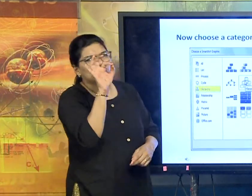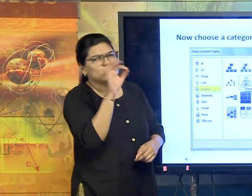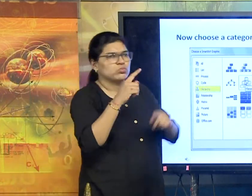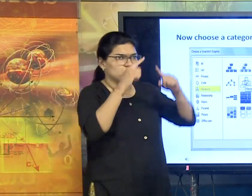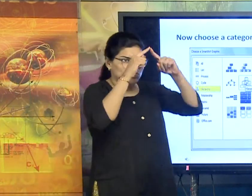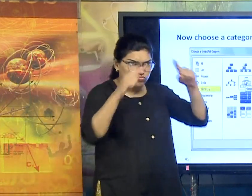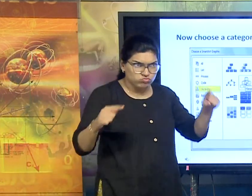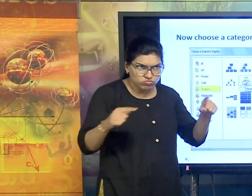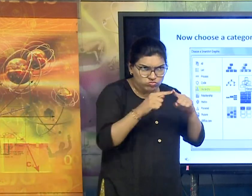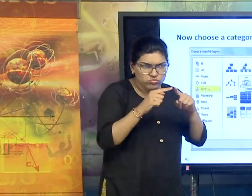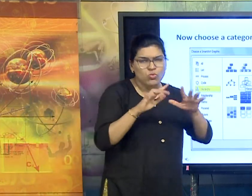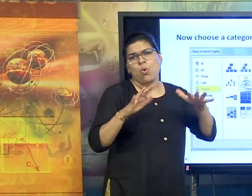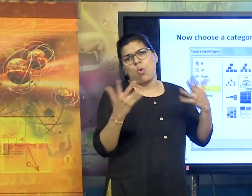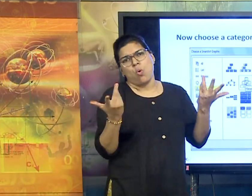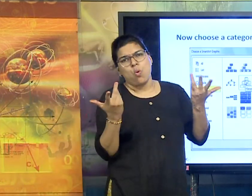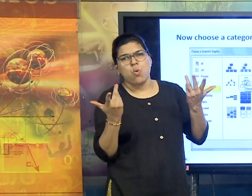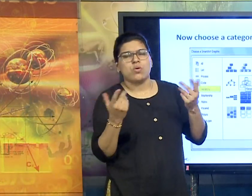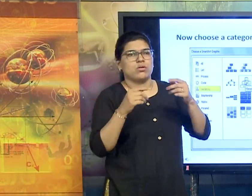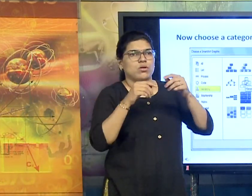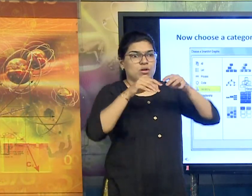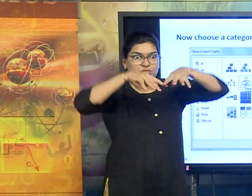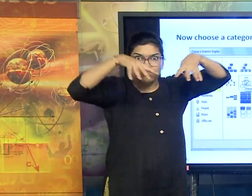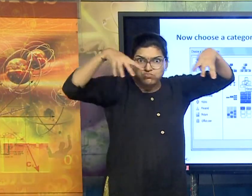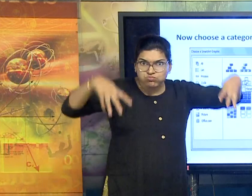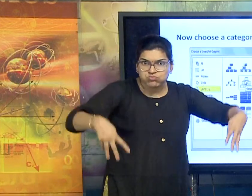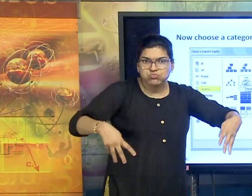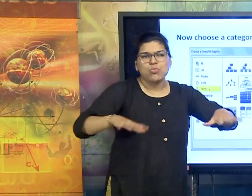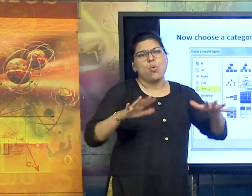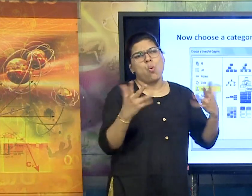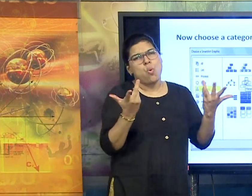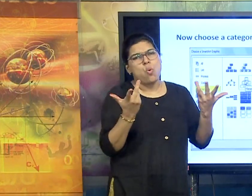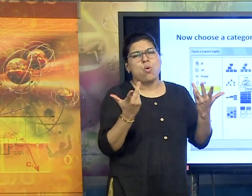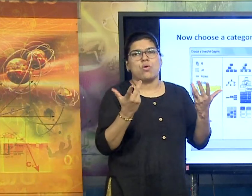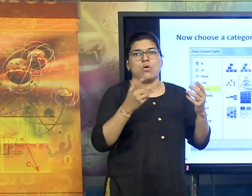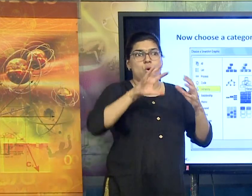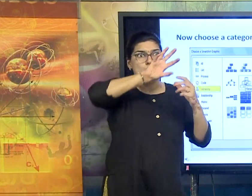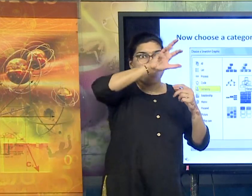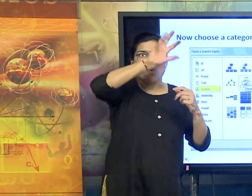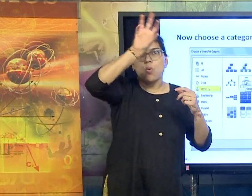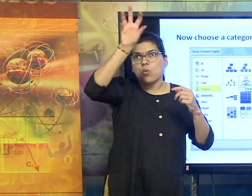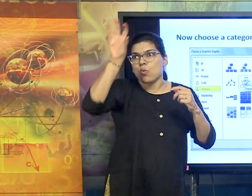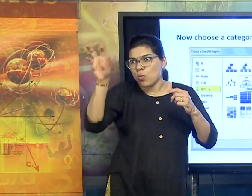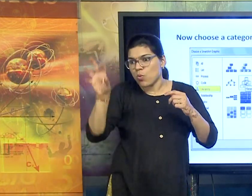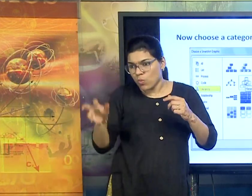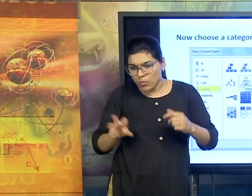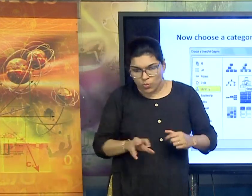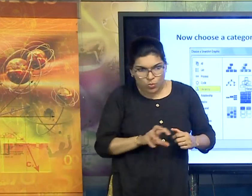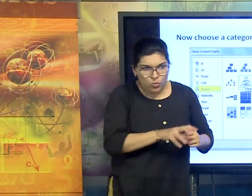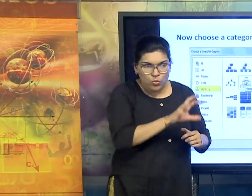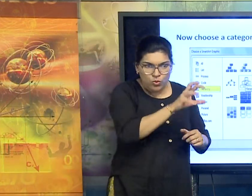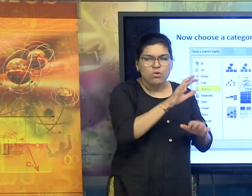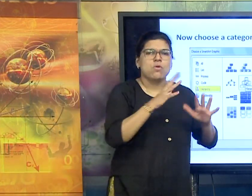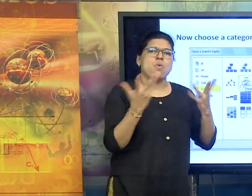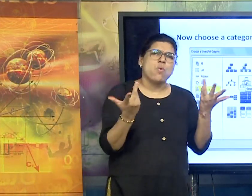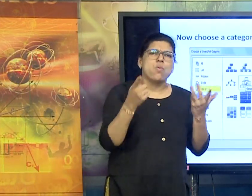categories, or you can say hierarchy, of those smart art. There are various kinds of trees